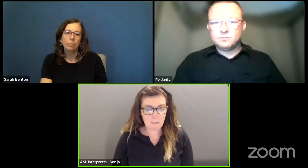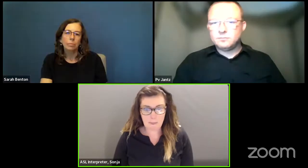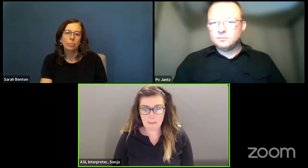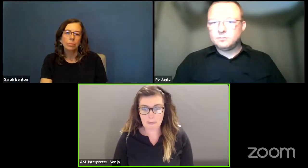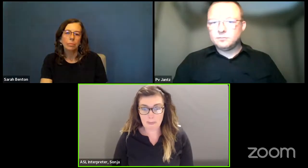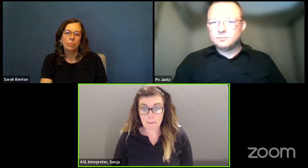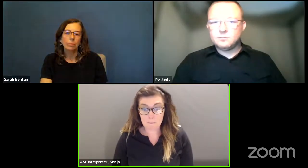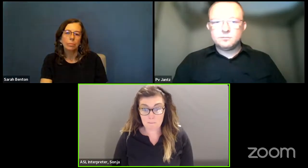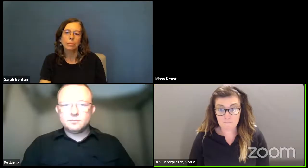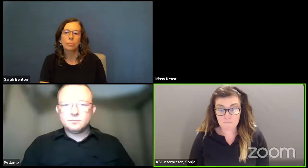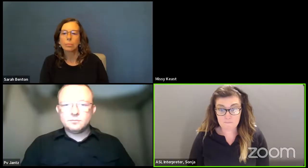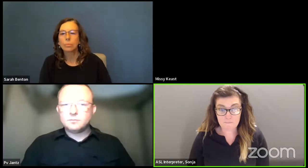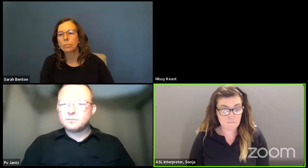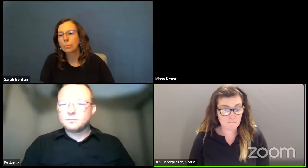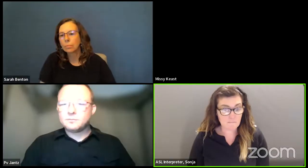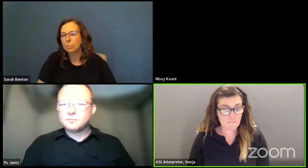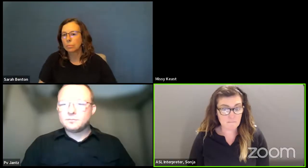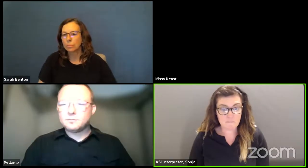please.